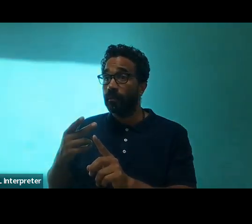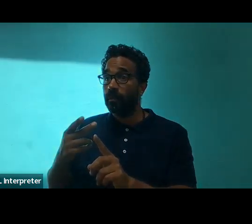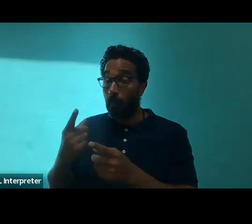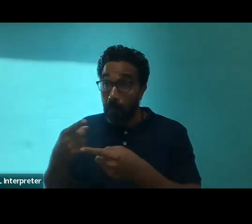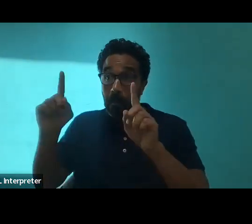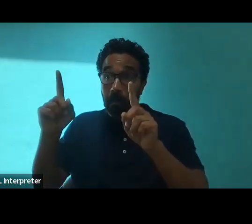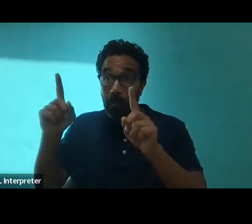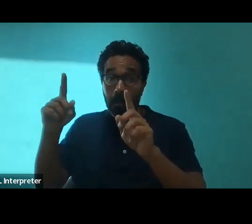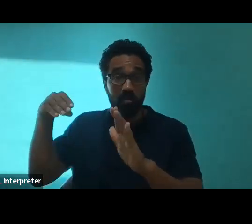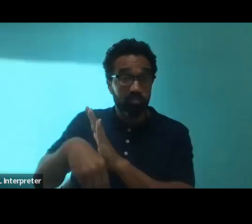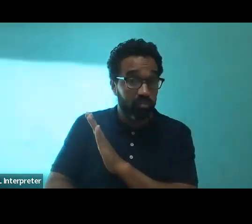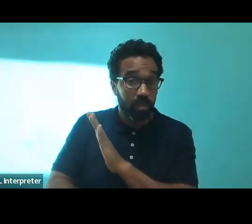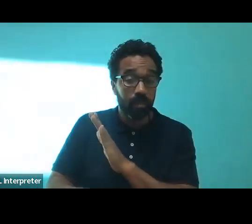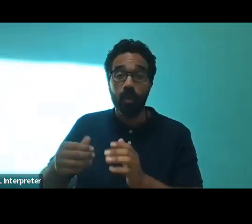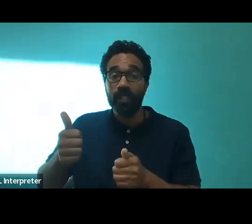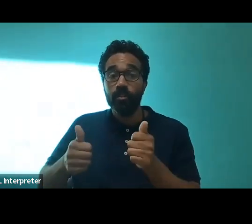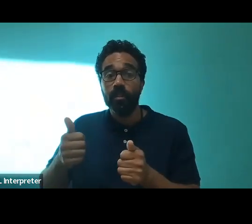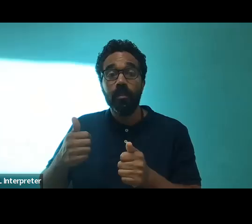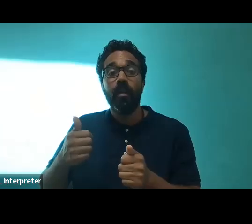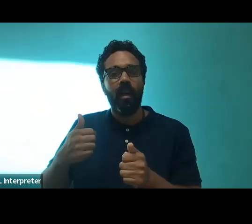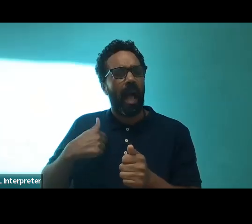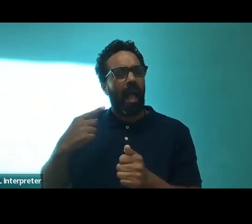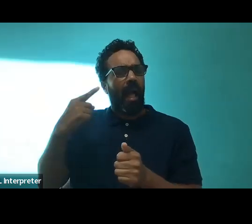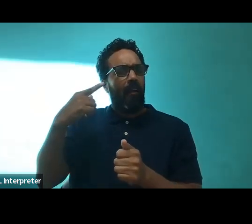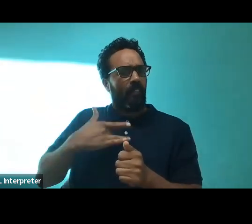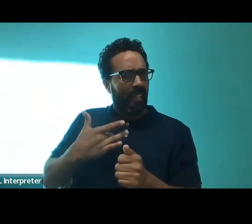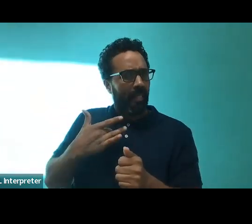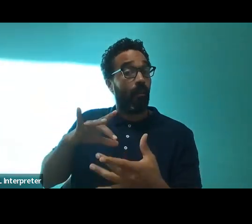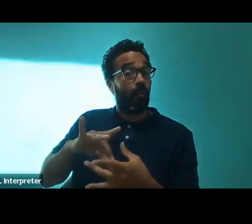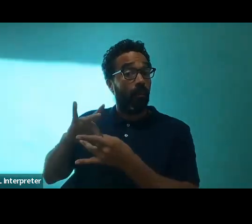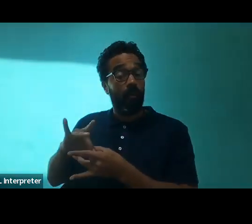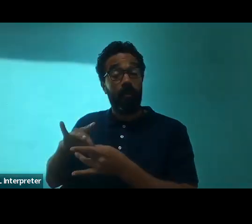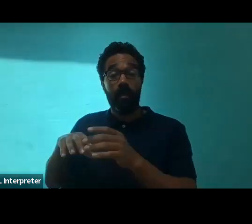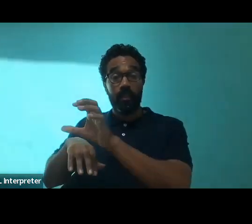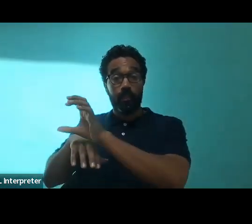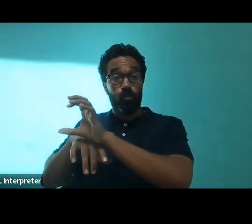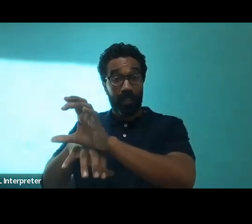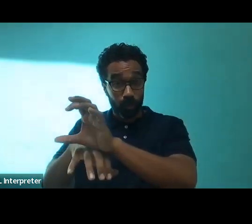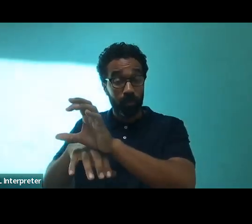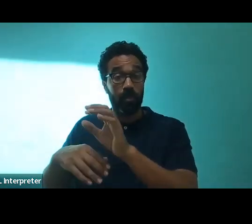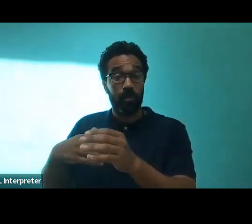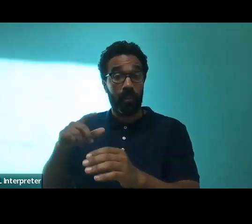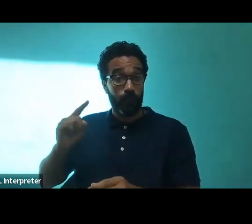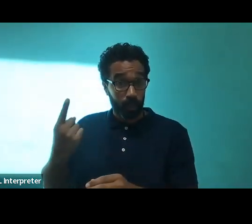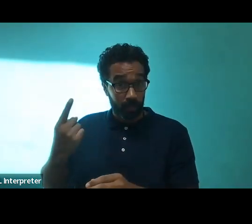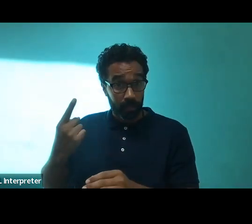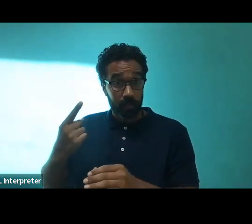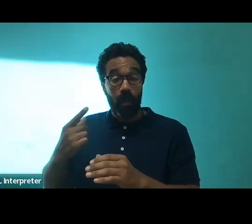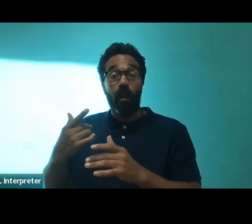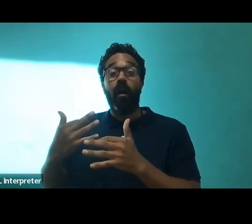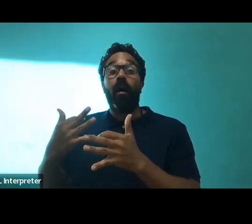of an existing grassroots group that had already established a sense of disability pride